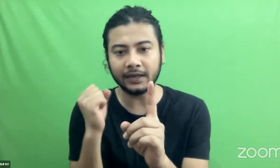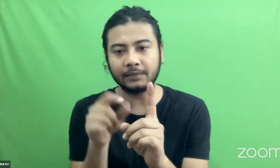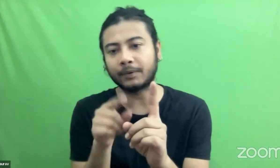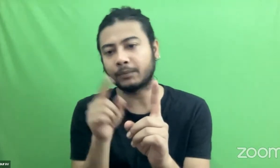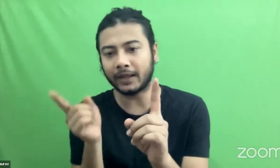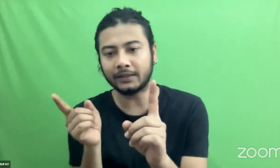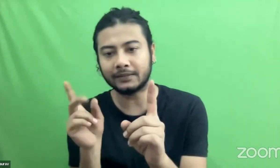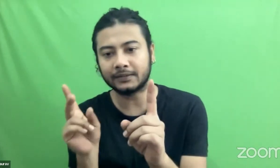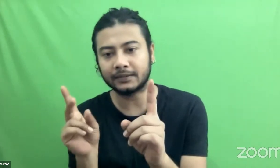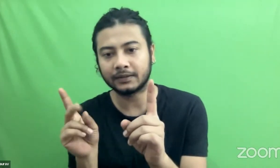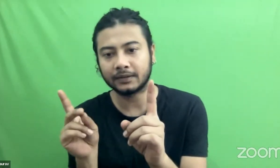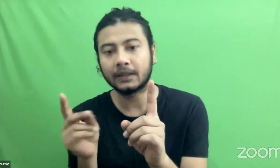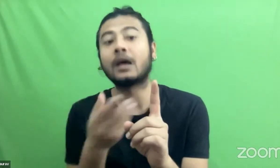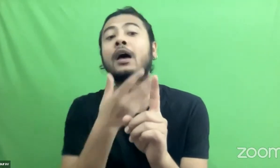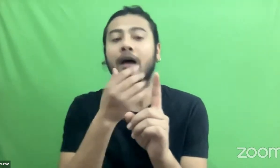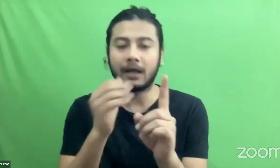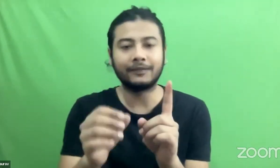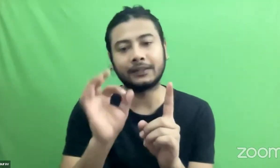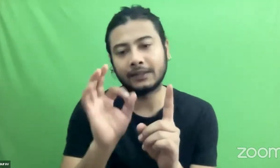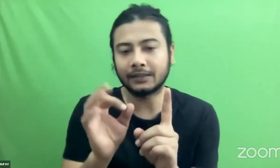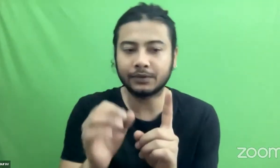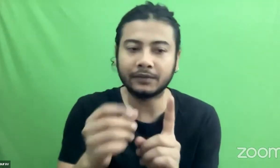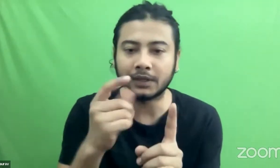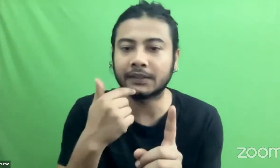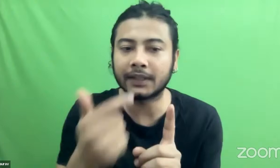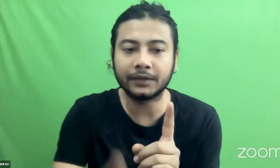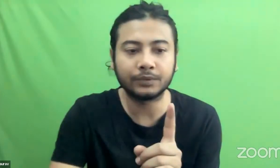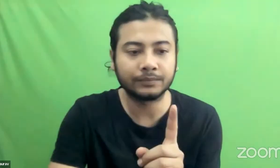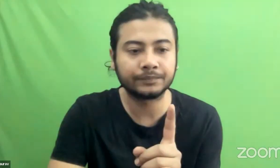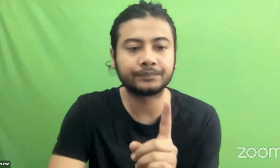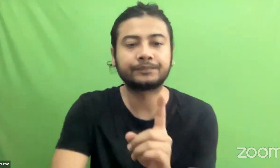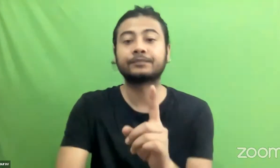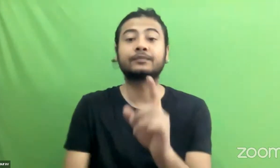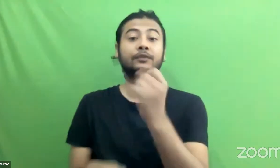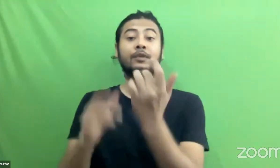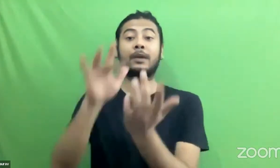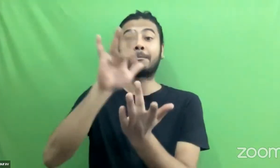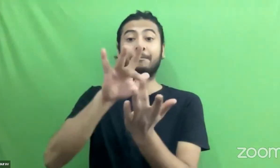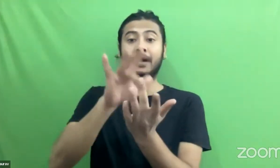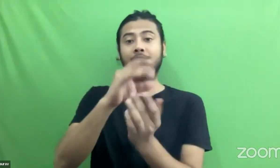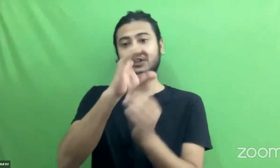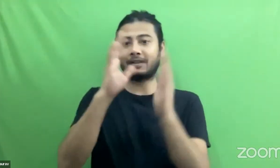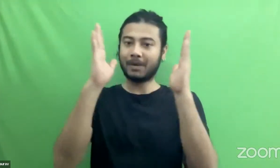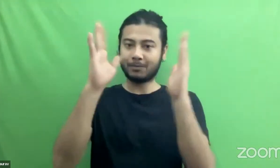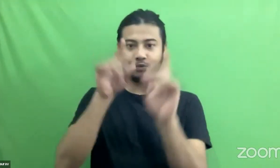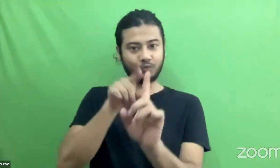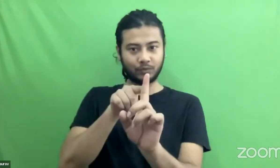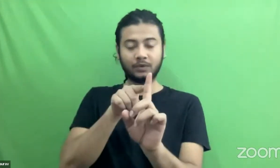Nityanand? Then Advait, that Advait. Advait, that's what I was. Thank you. Balaram and Nityanand the same.